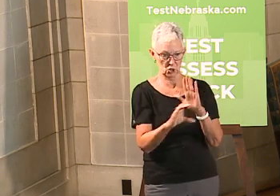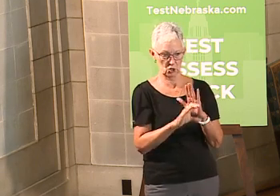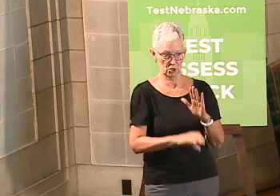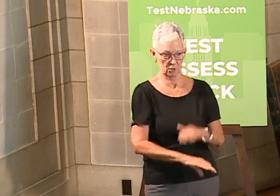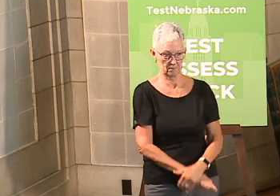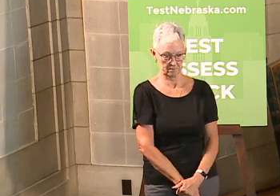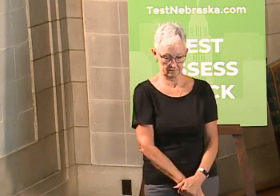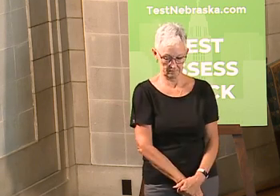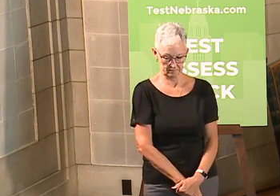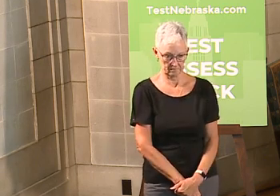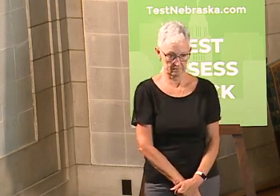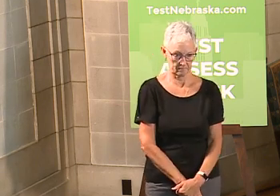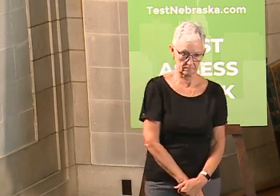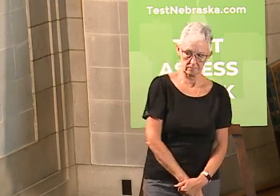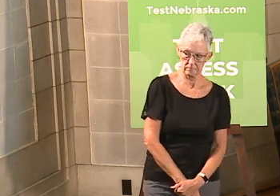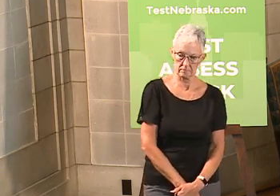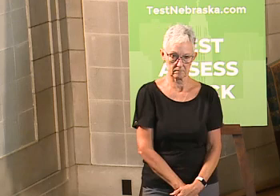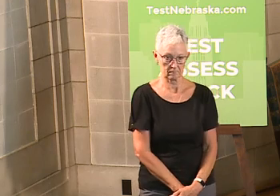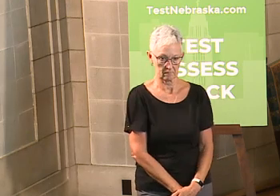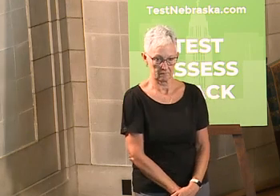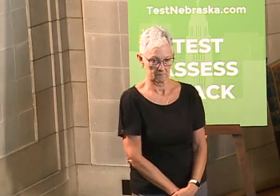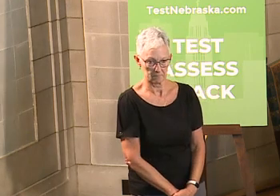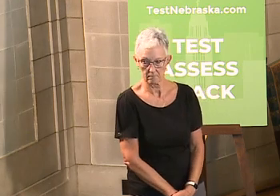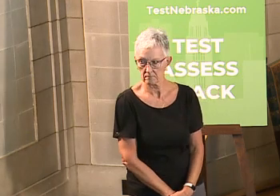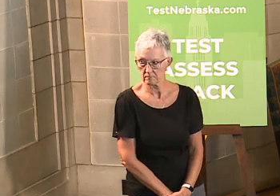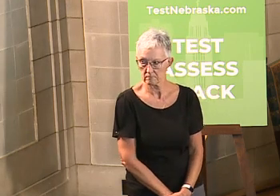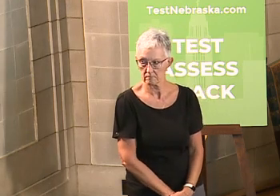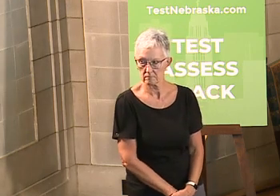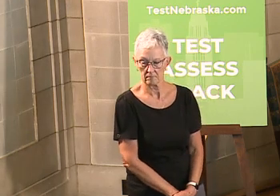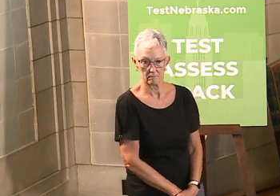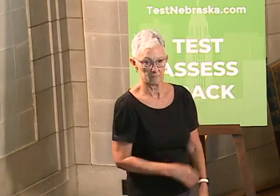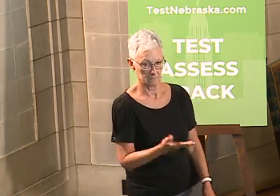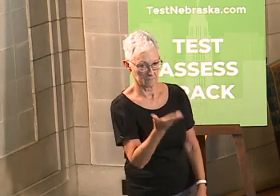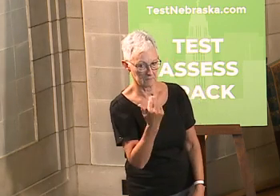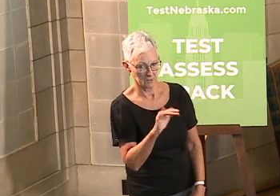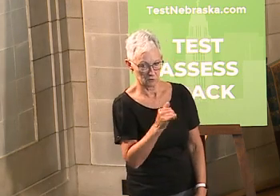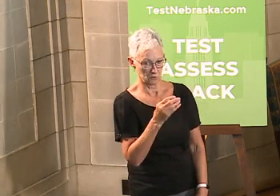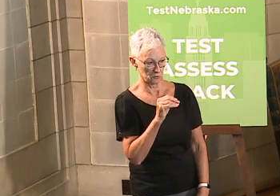Andrea, do you want to bring Joe and Joey up too?